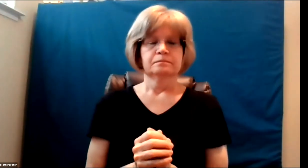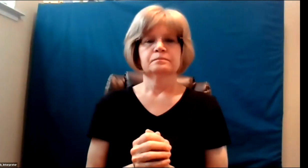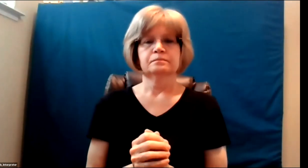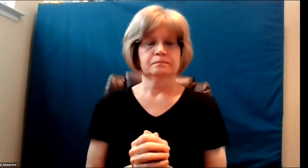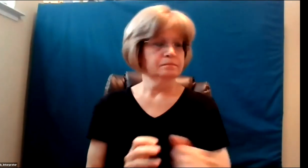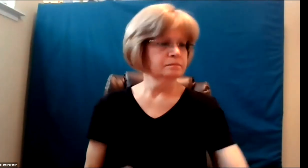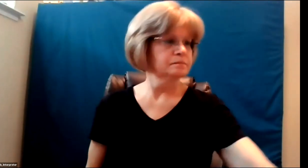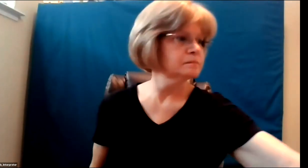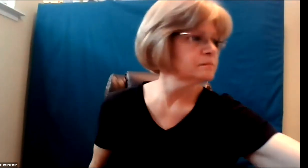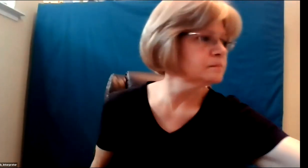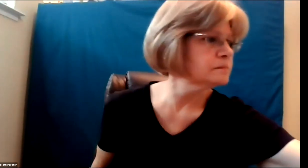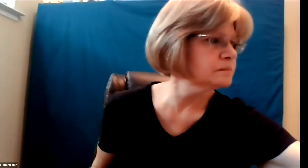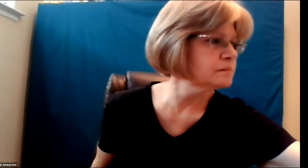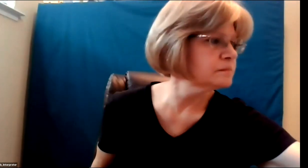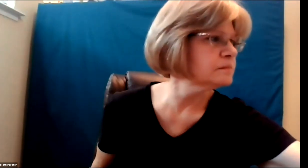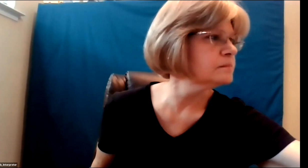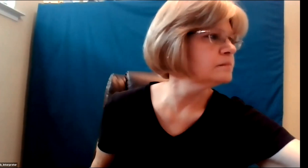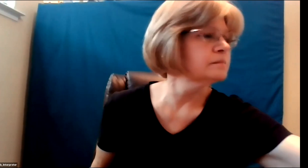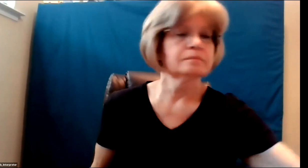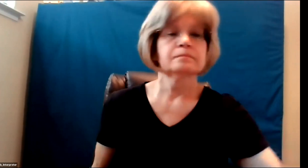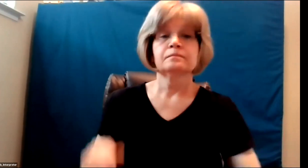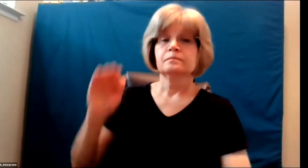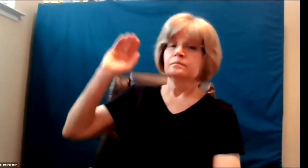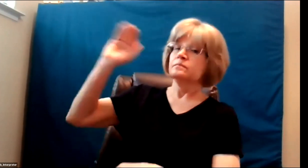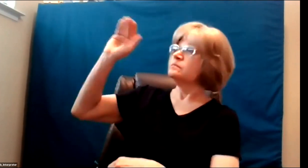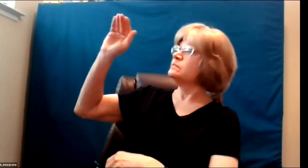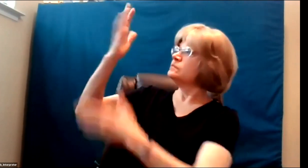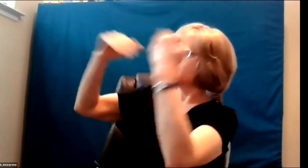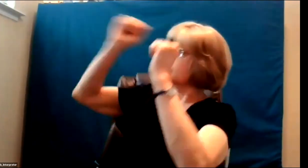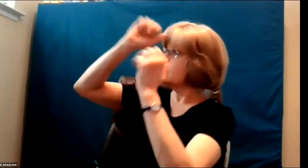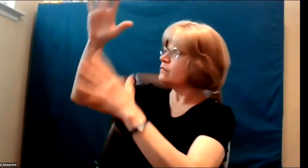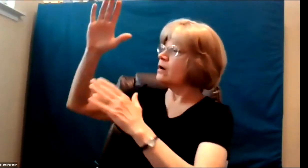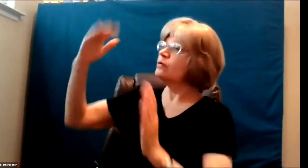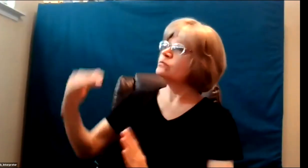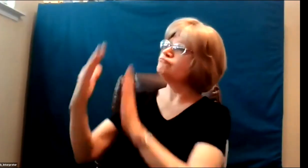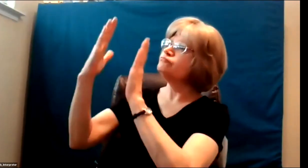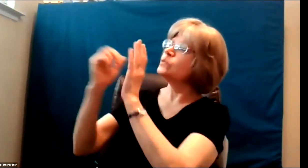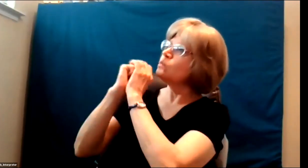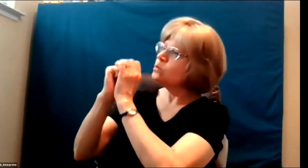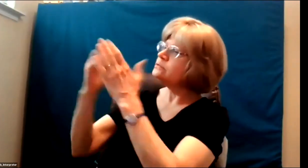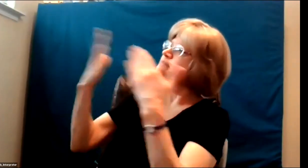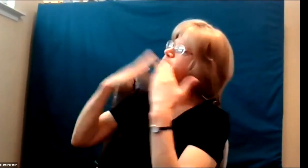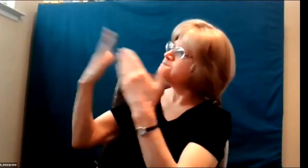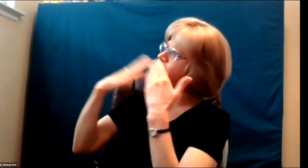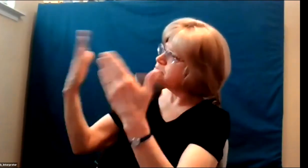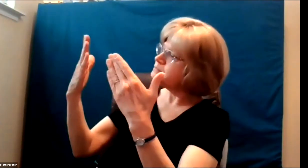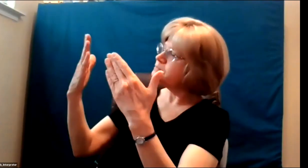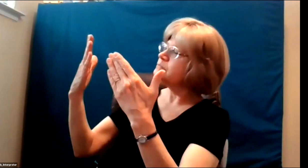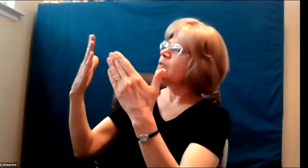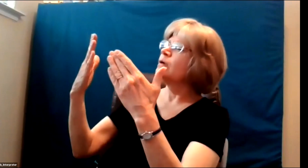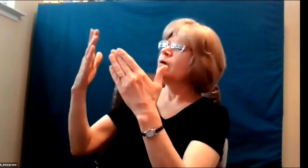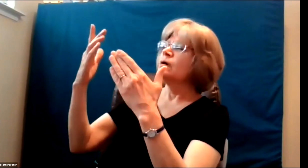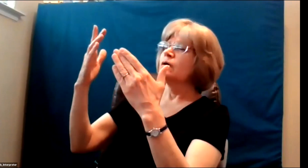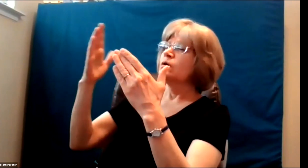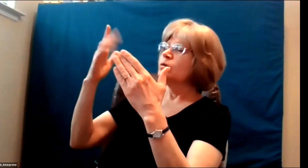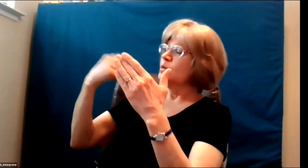Let us bow our heads in prayer. Heavenly Father, we come before you to worship you and thank you. We are so blessed